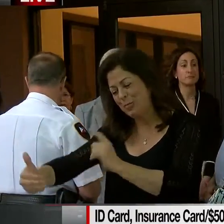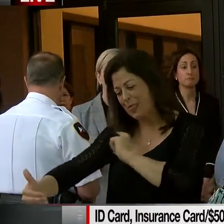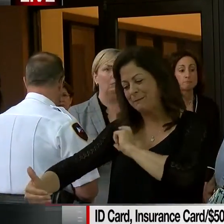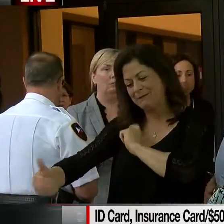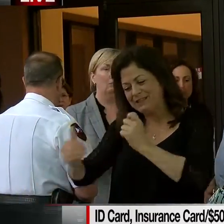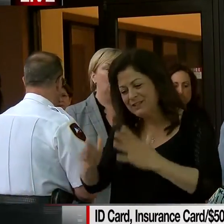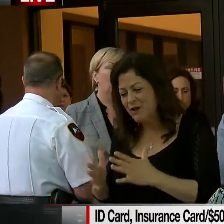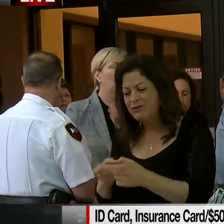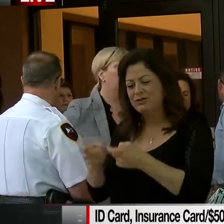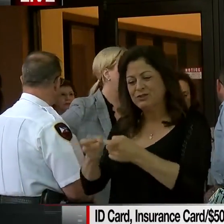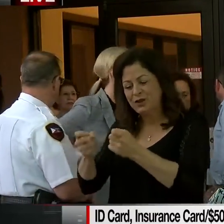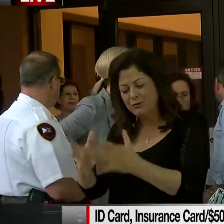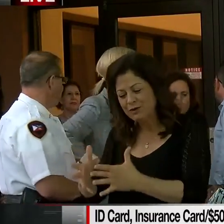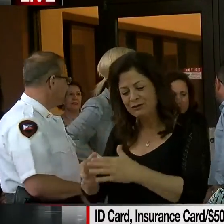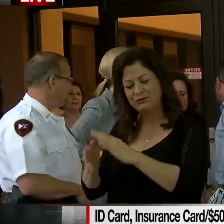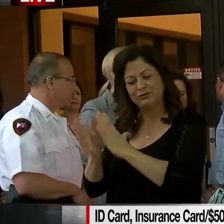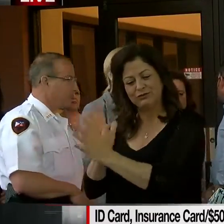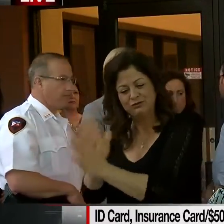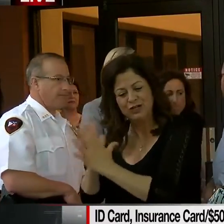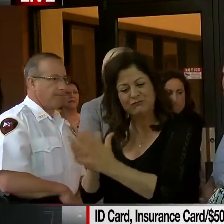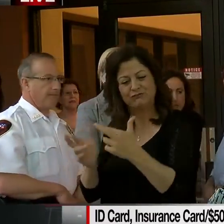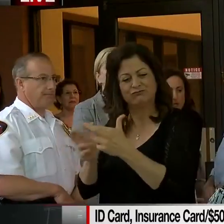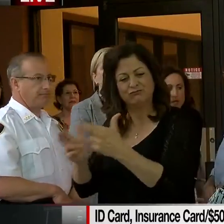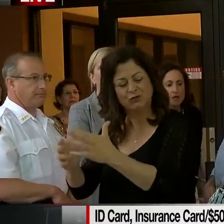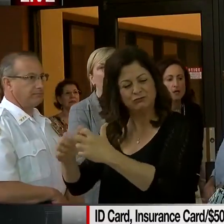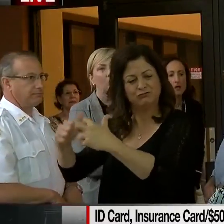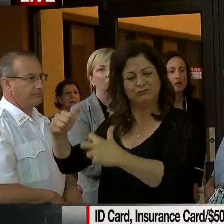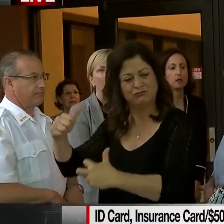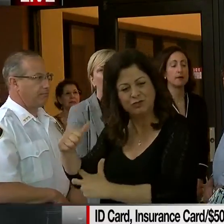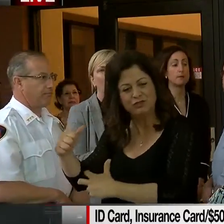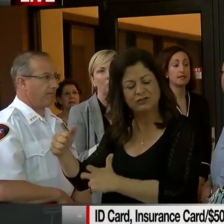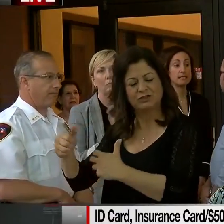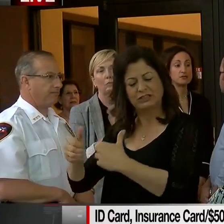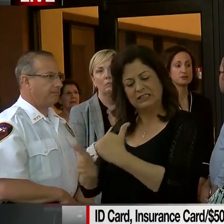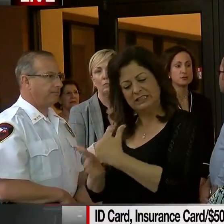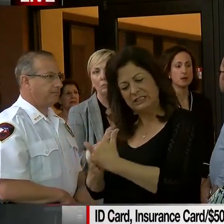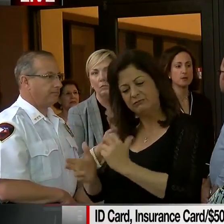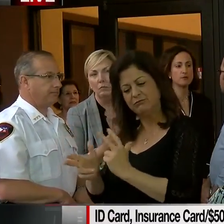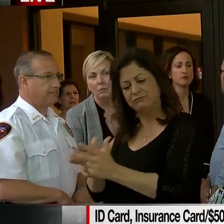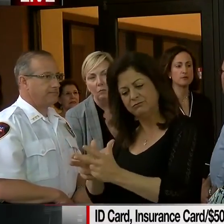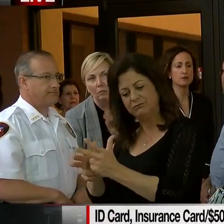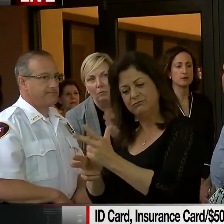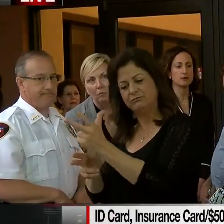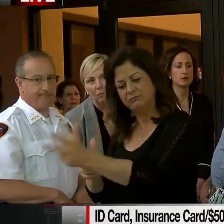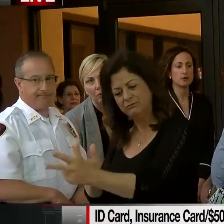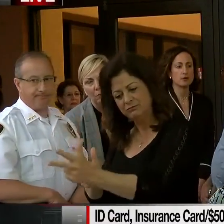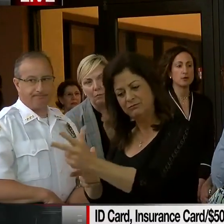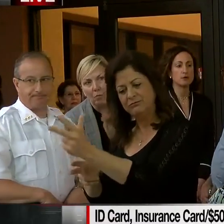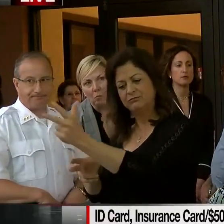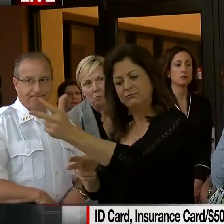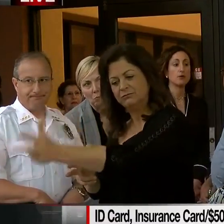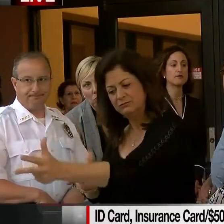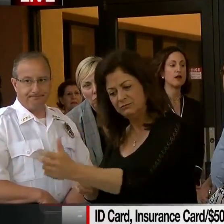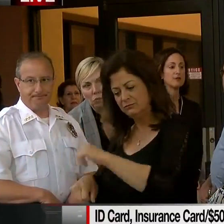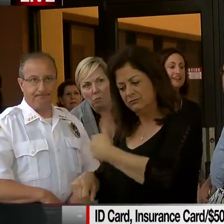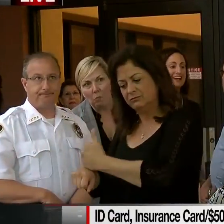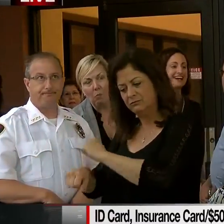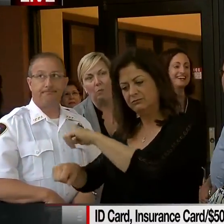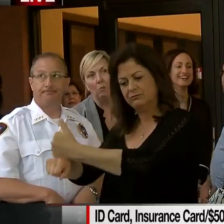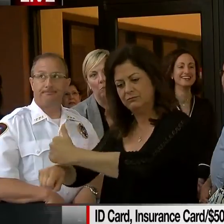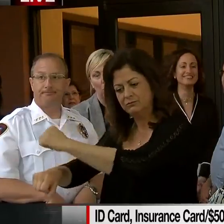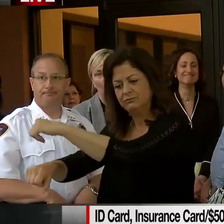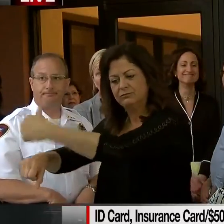traffic roads and bridges out there to guide each of the cars through each of the stations, that eventually, once you weed out the flu,